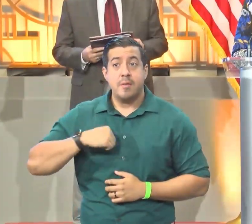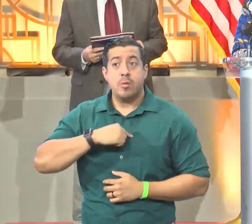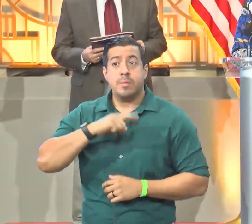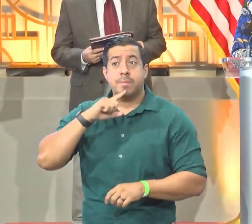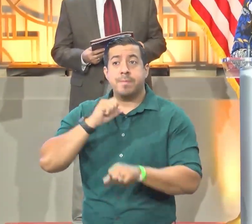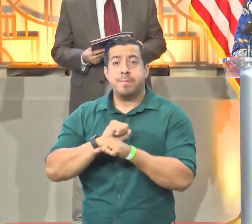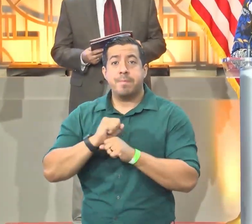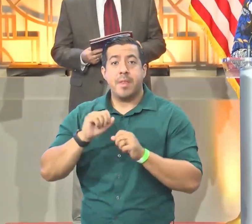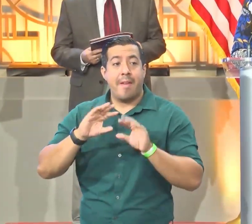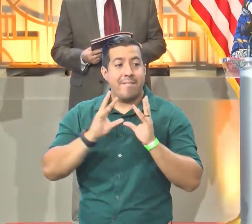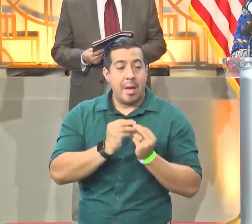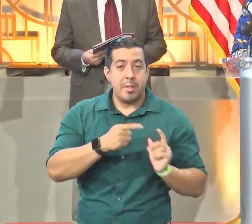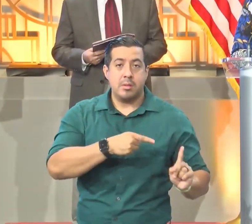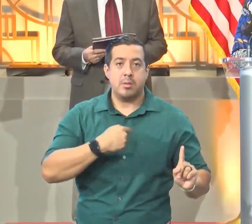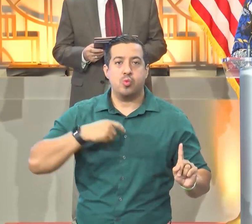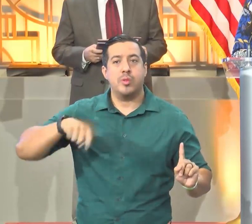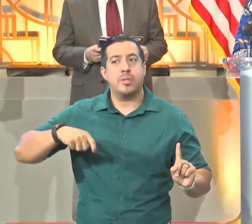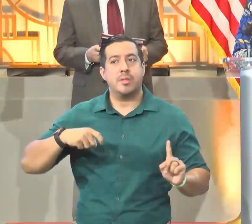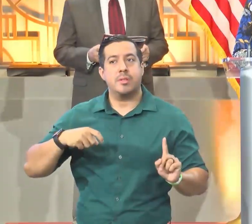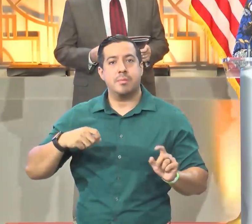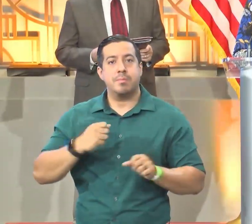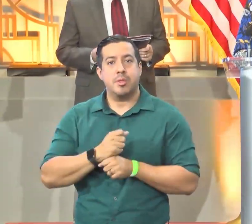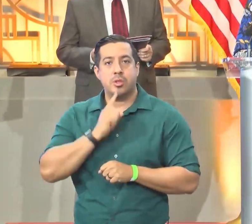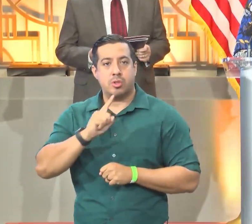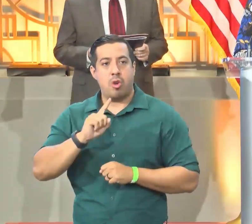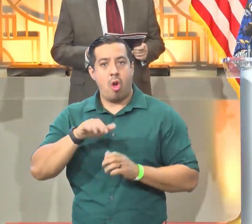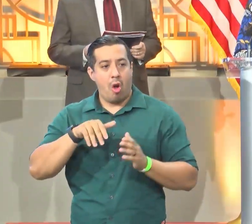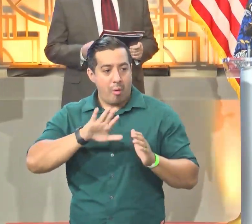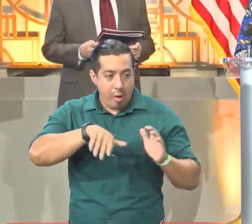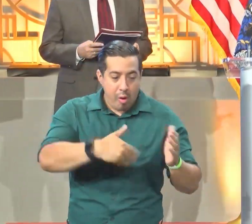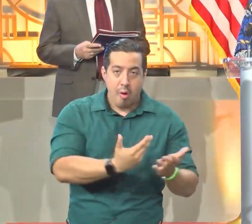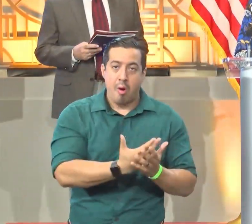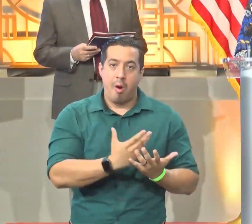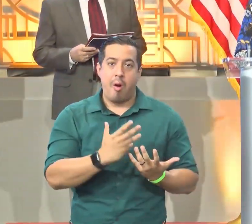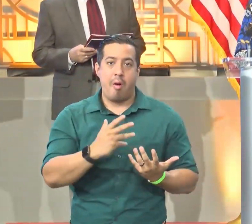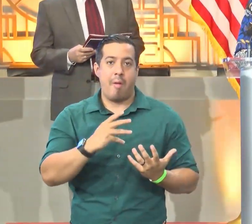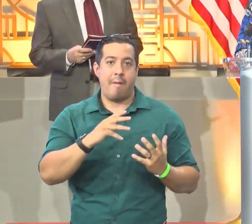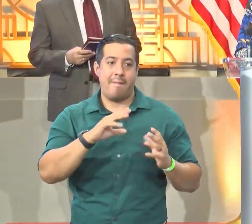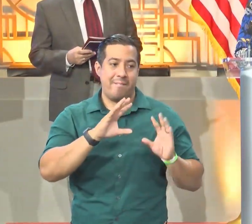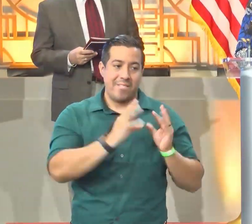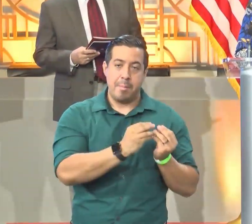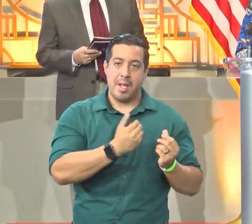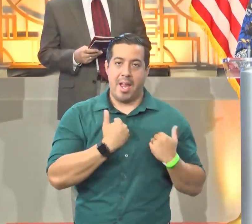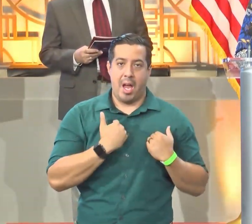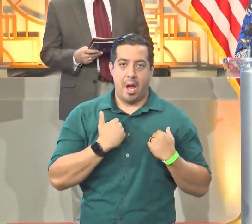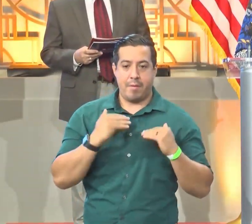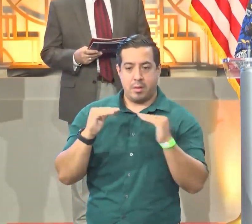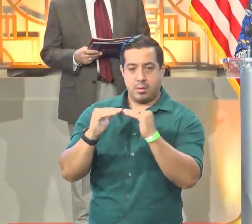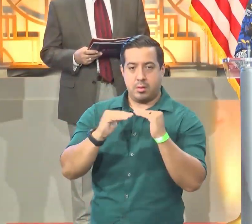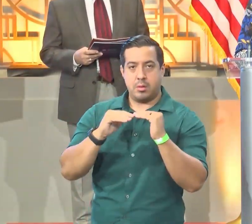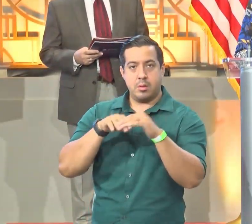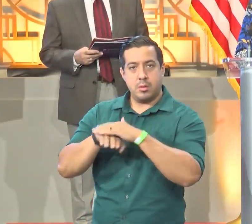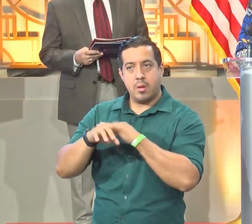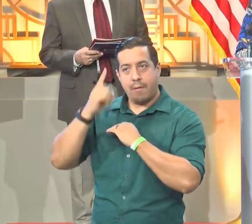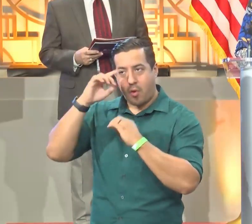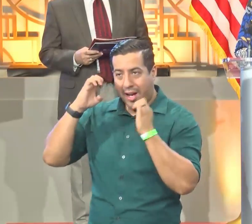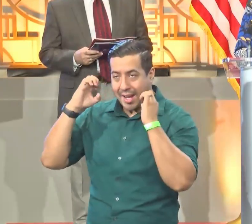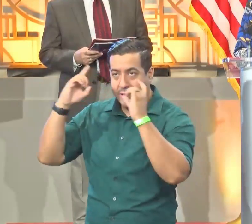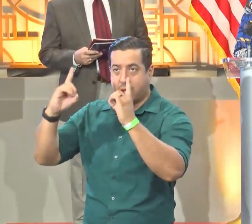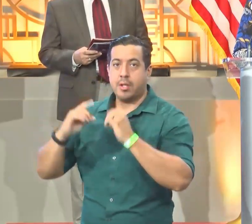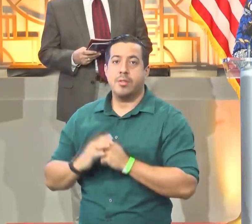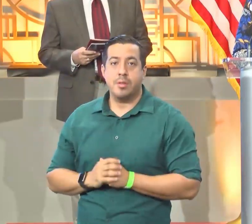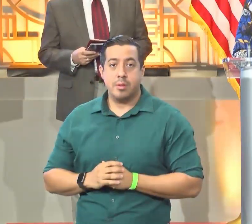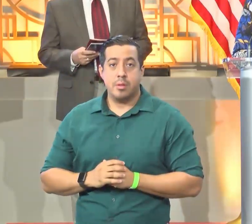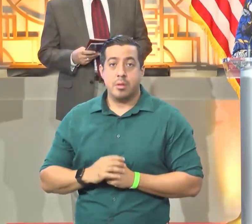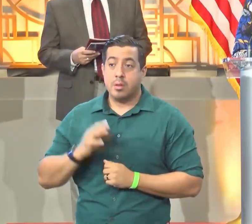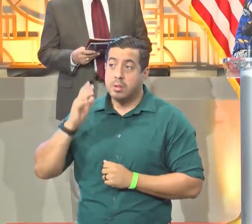Houston, we must be ready to afford all families equitable access to quality education. The